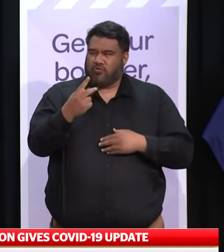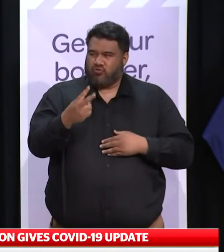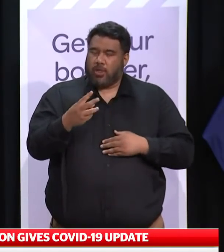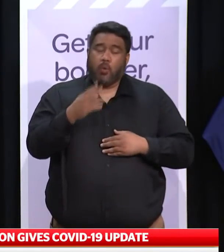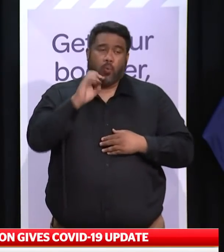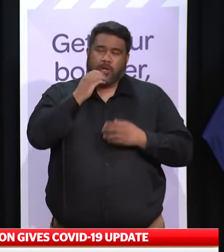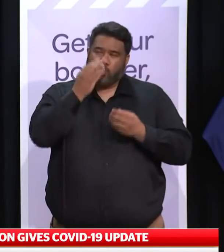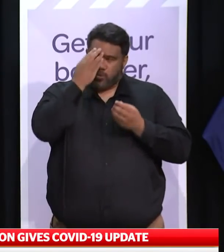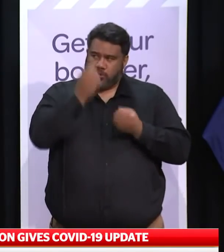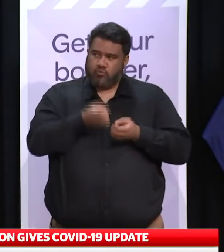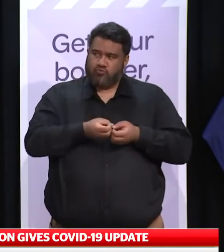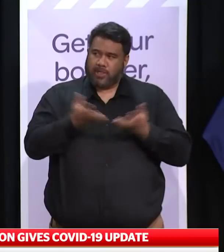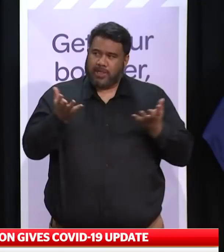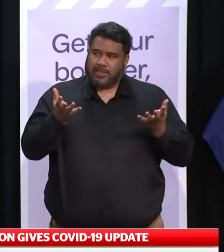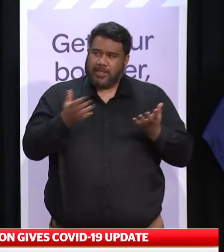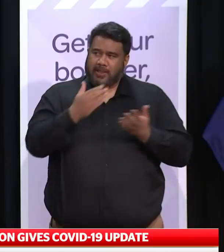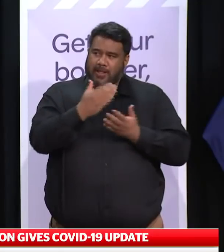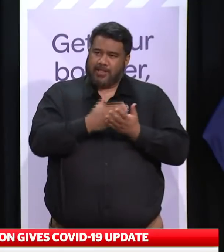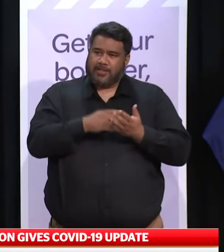private media